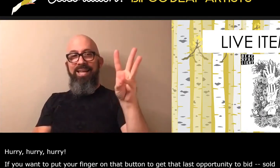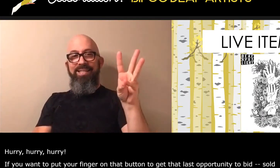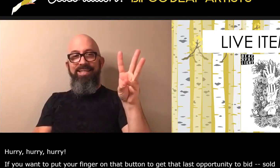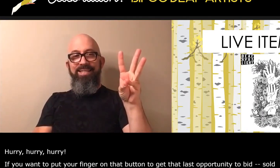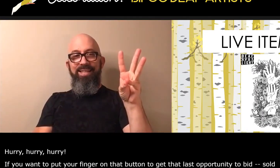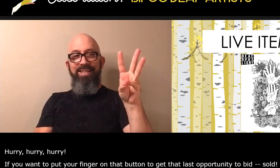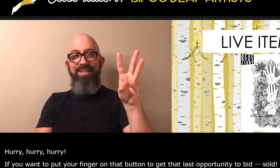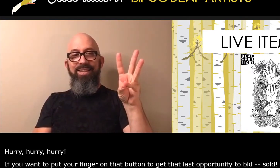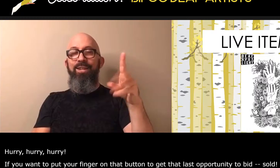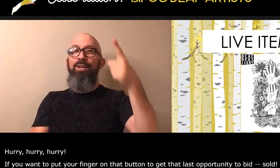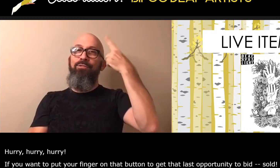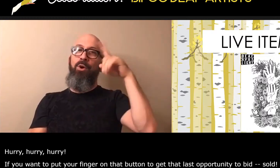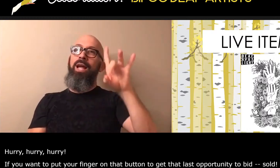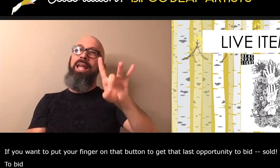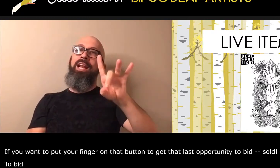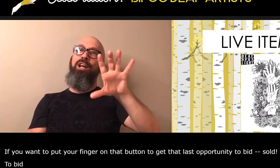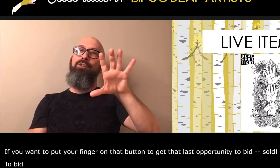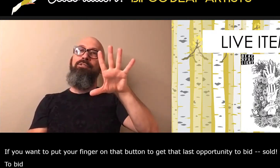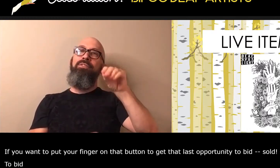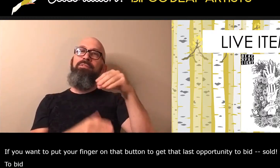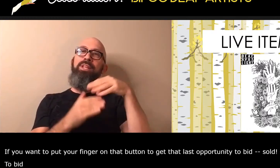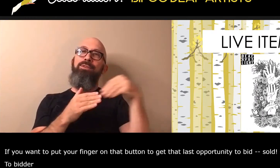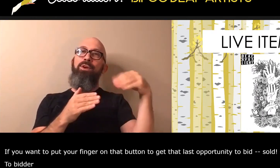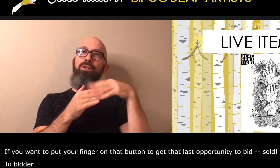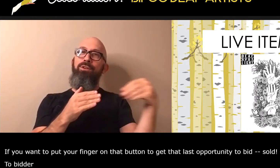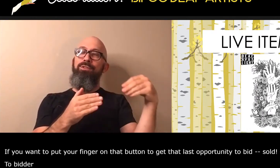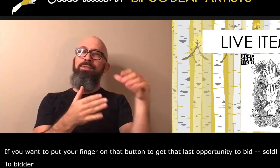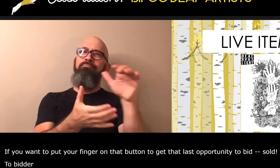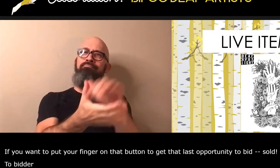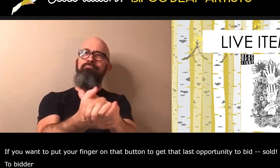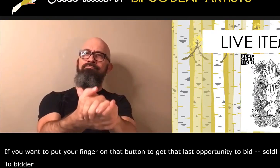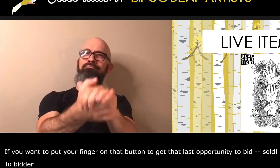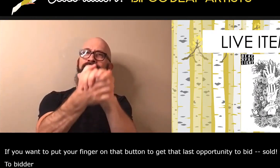to bidder 166 for